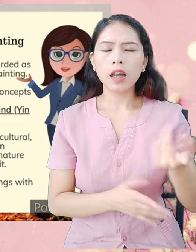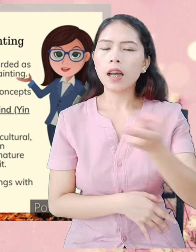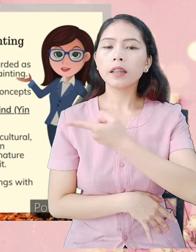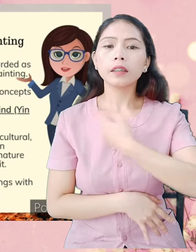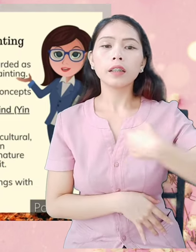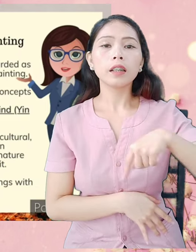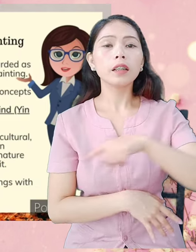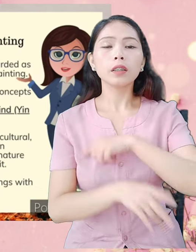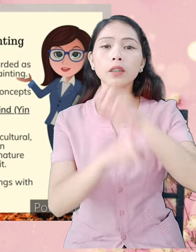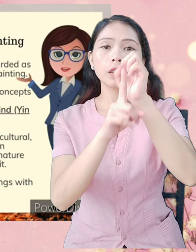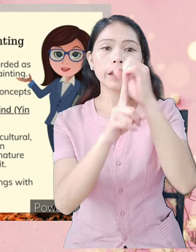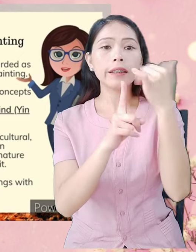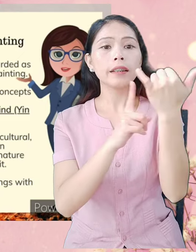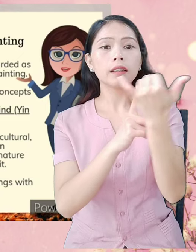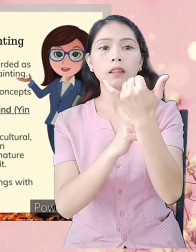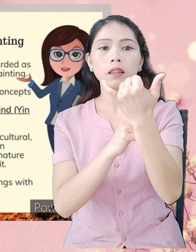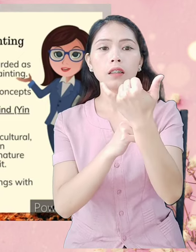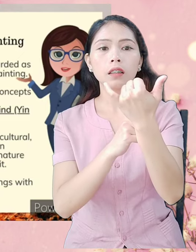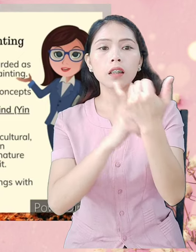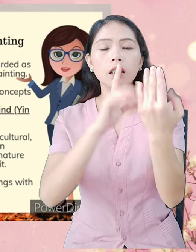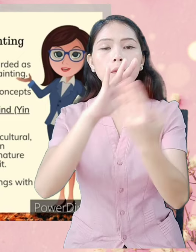Chinese society, basically